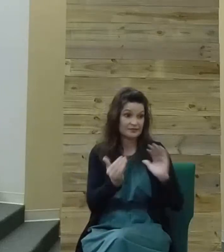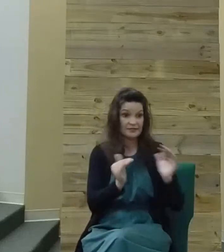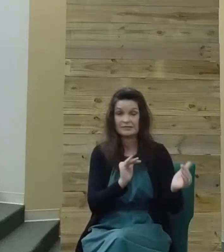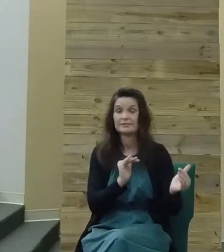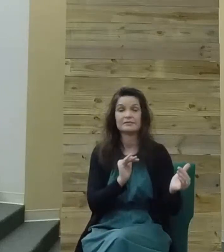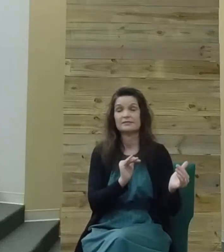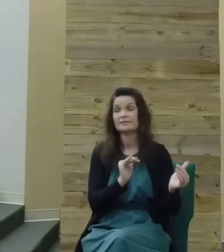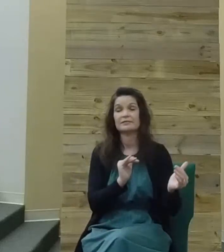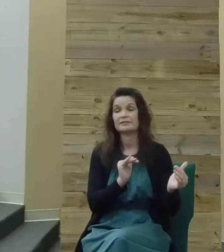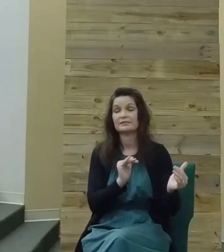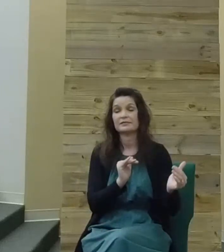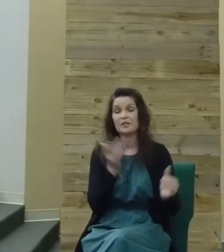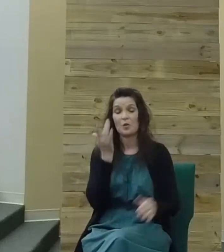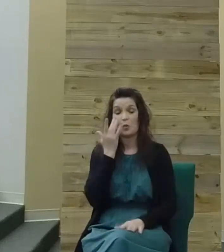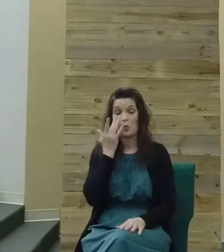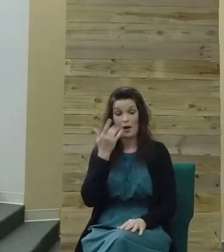righteousness,